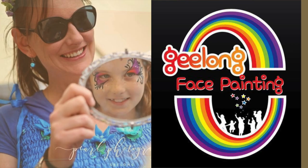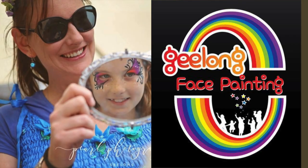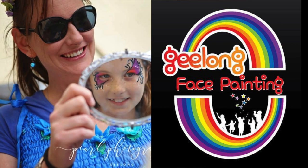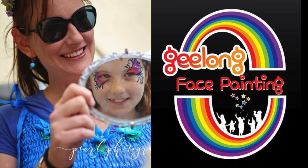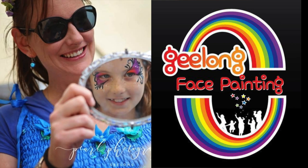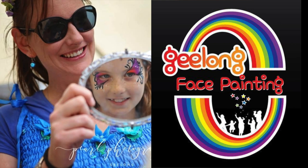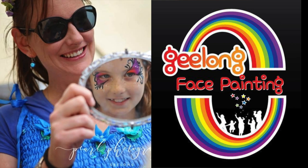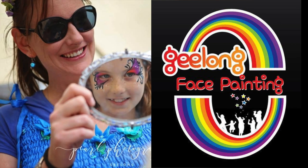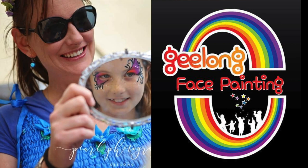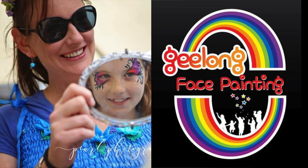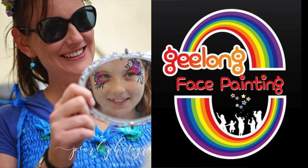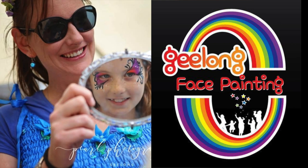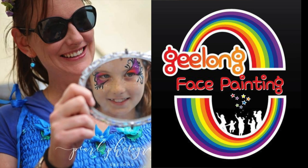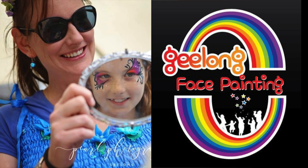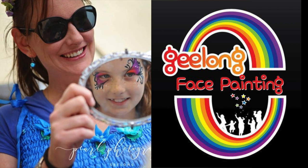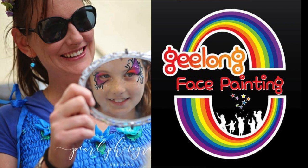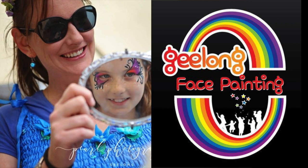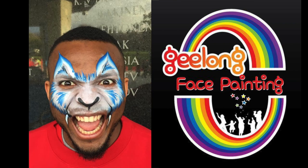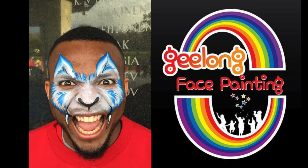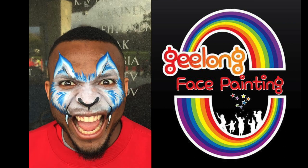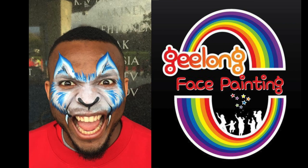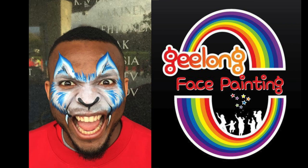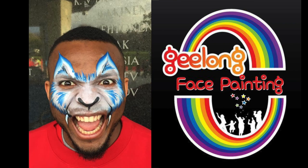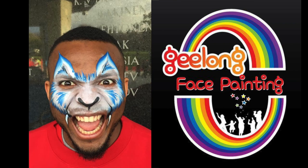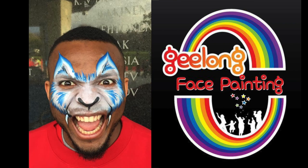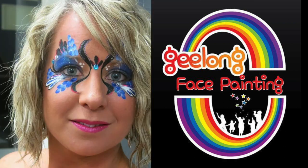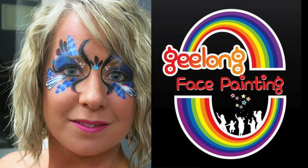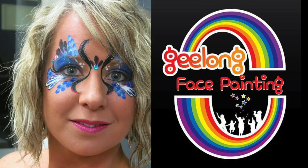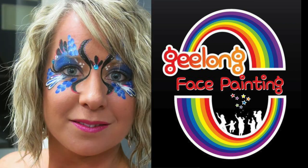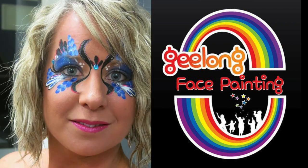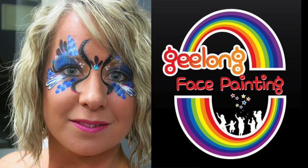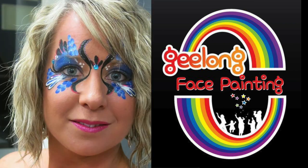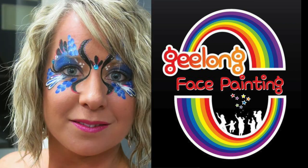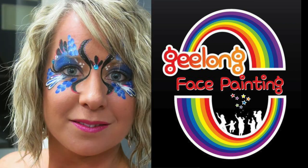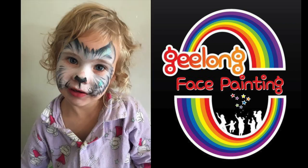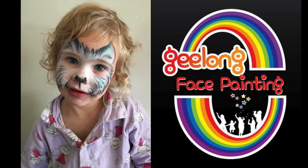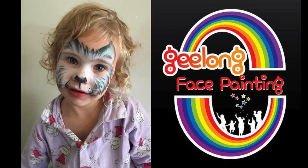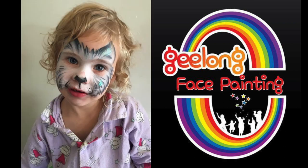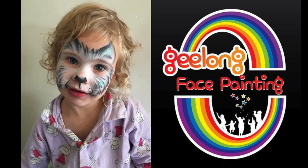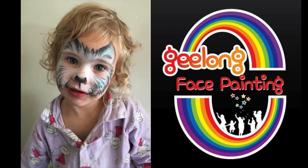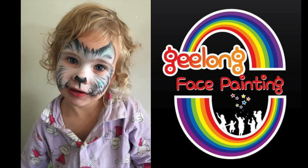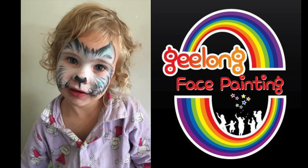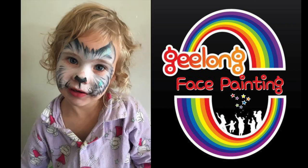Meet my magnificent mate, Kelly. From animals to colours to glitter, let's learn to sign. Watch her and